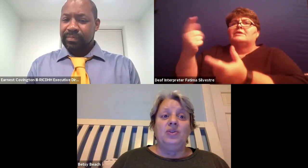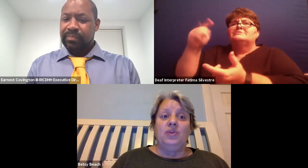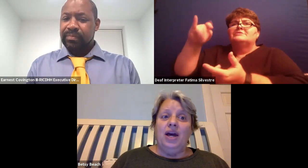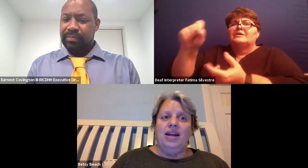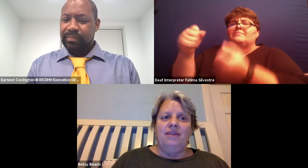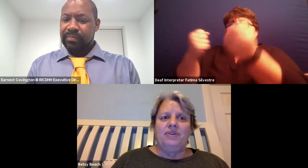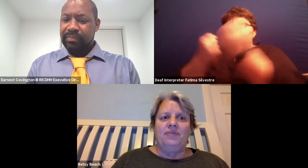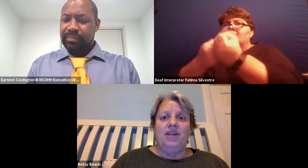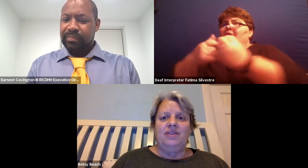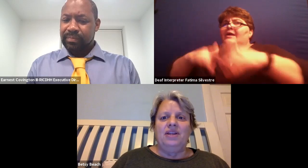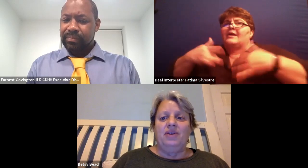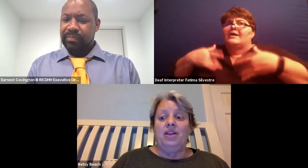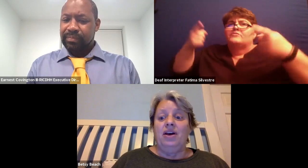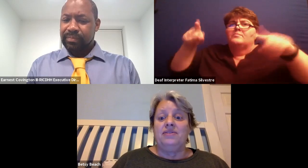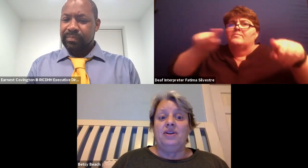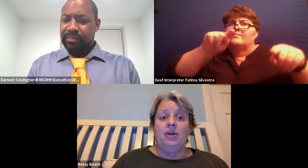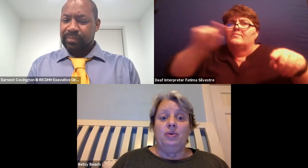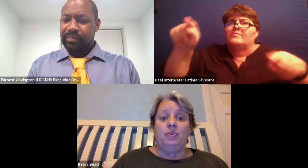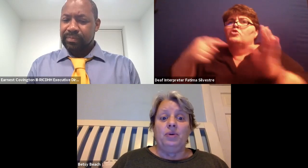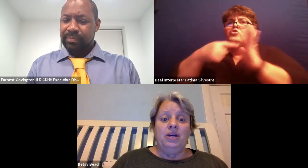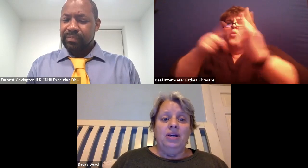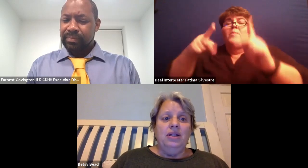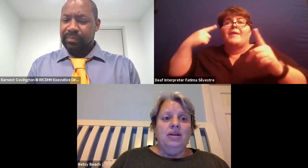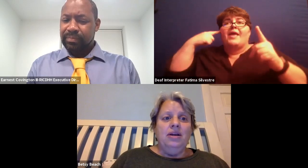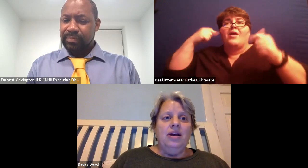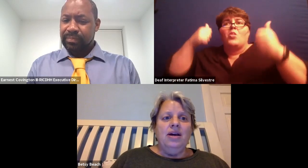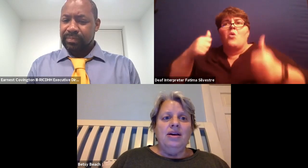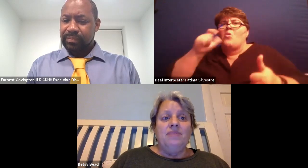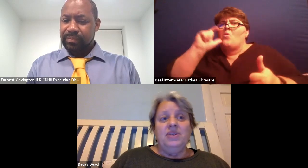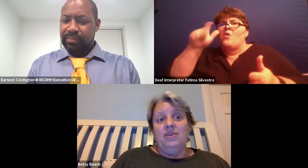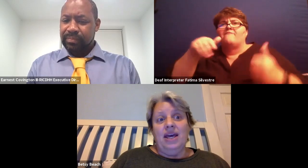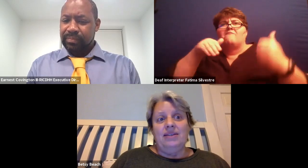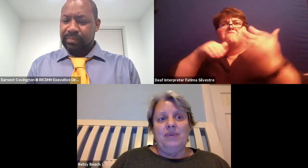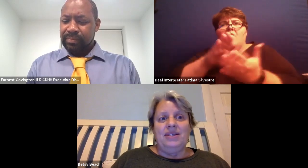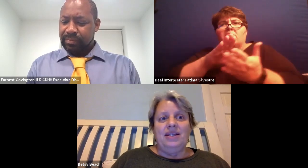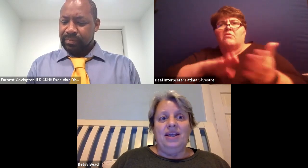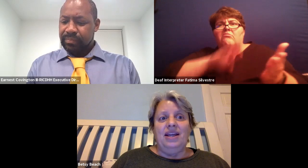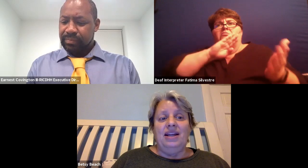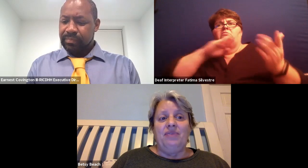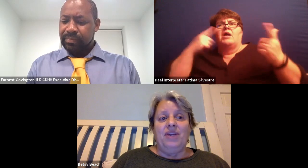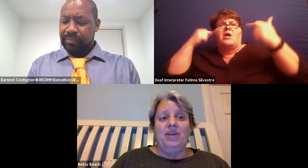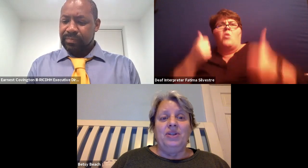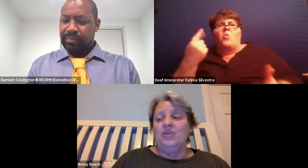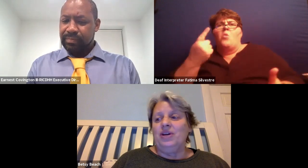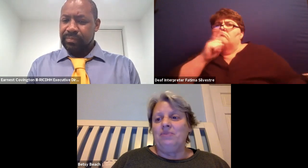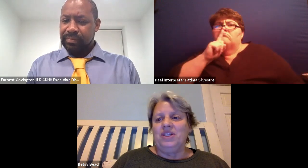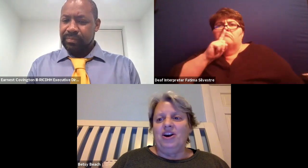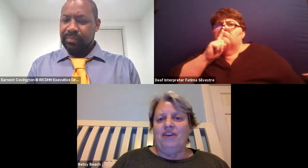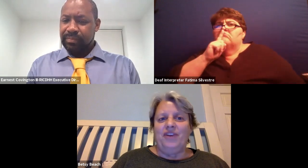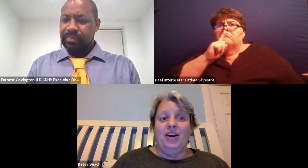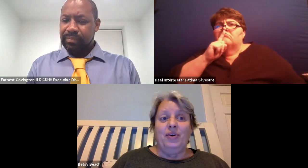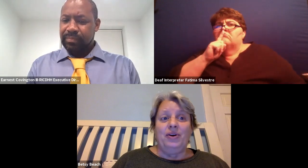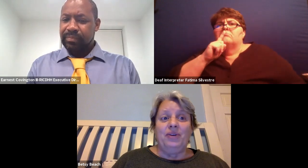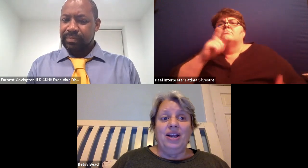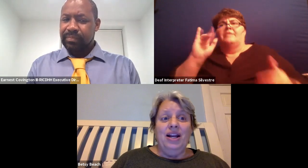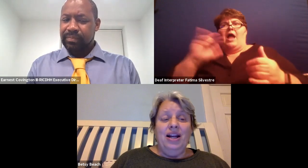they do not have to face hearing loss alone. So that's basically it. And every year we do come to the